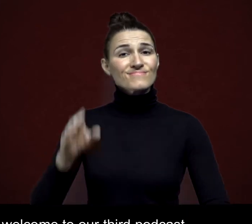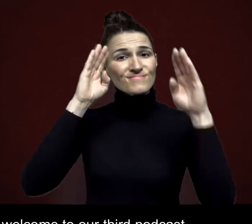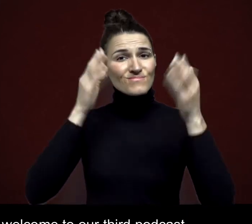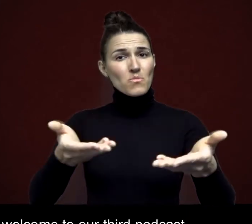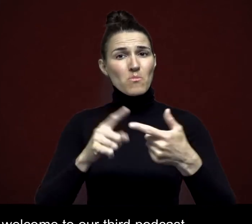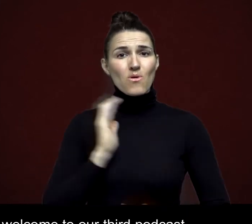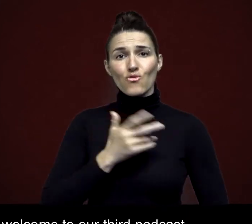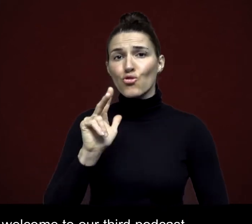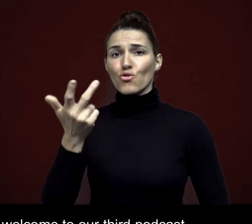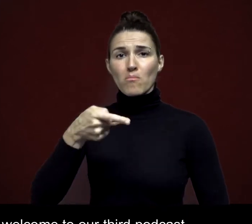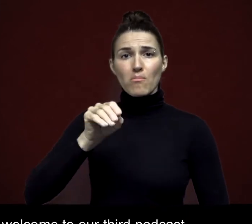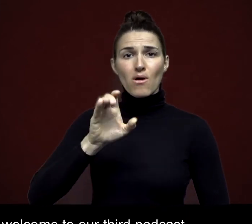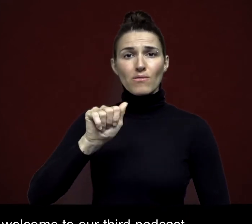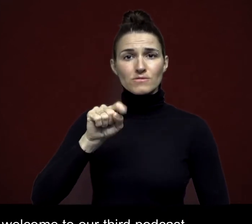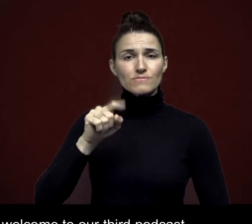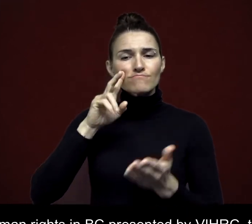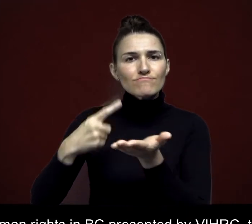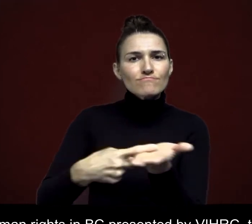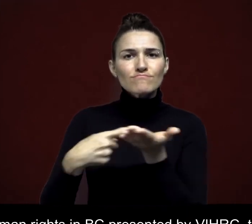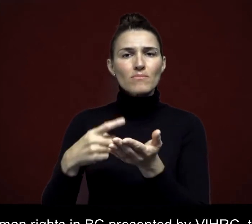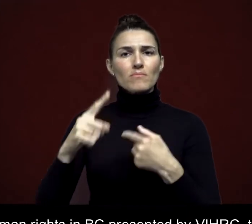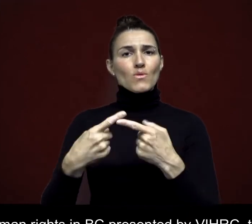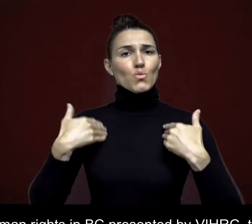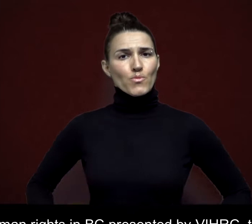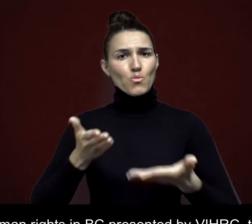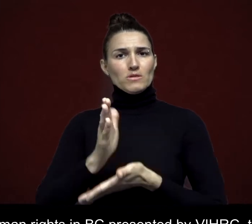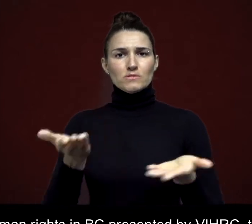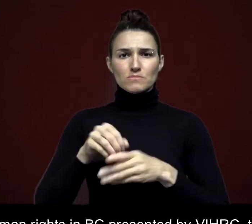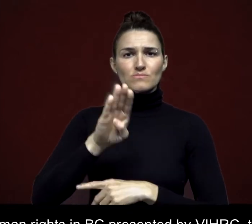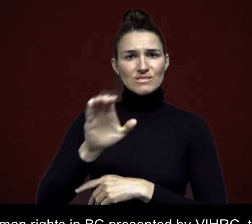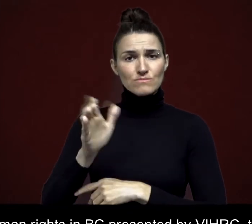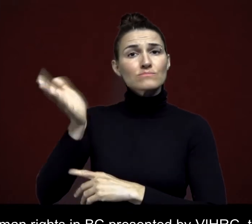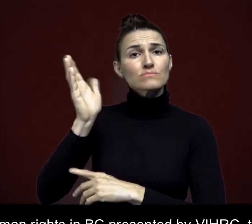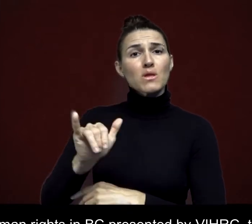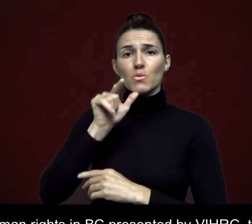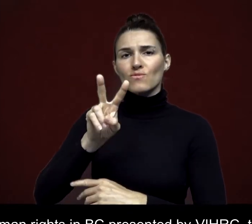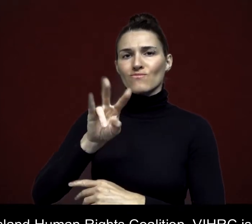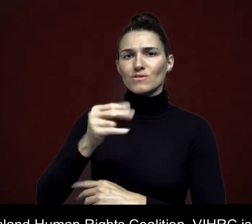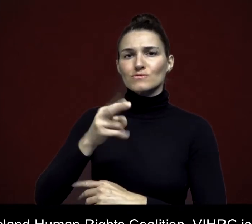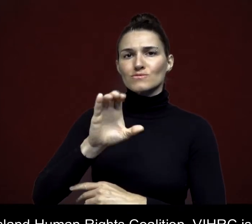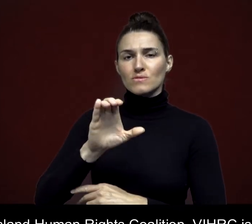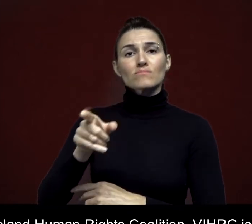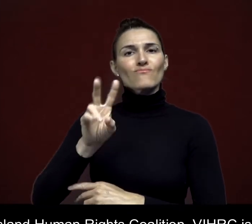Hello, welcome to our third podcast exploring human rights in BC, presented by VIARC, the Vancouver Island Human Rights